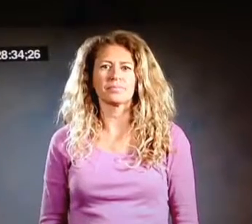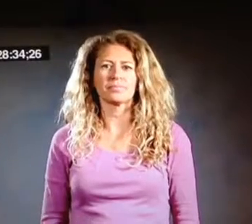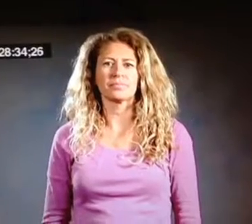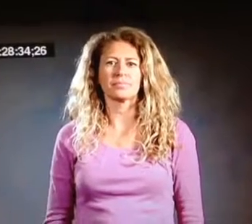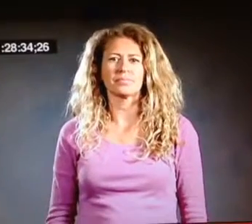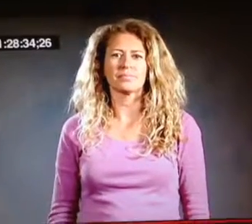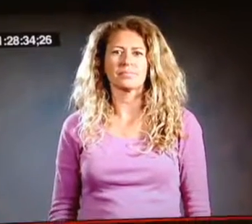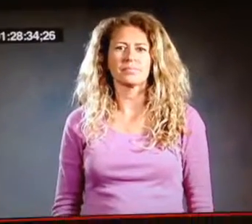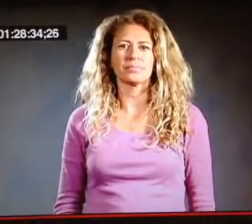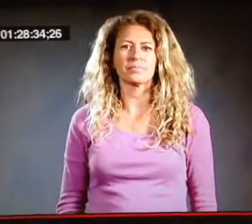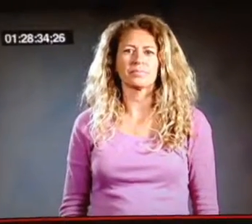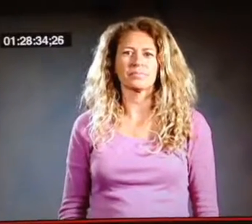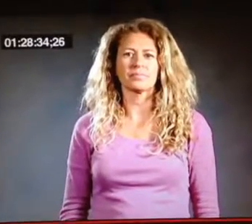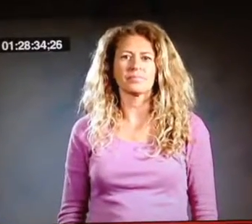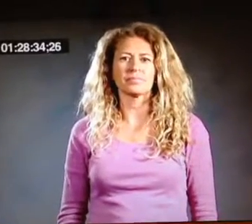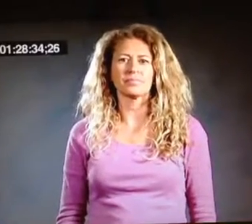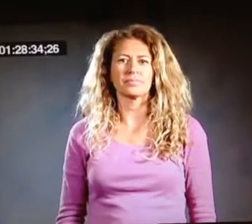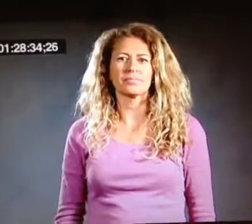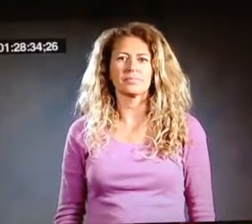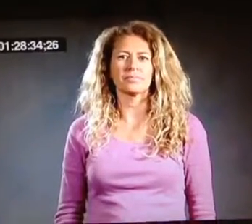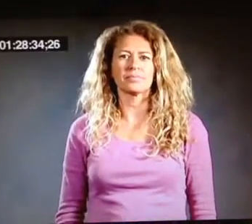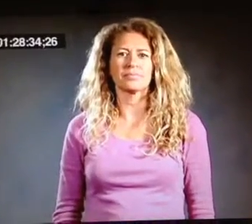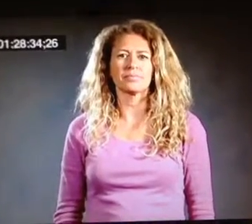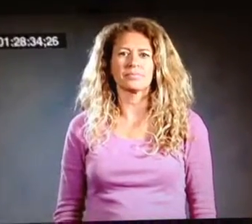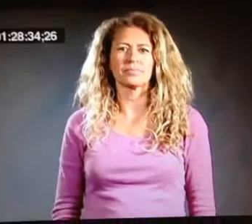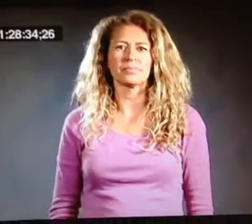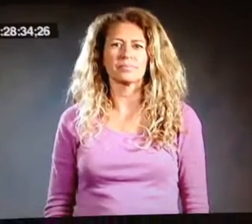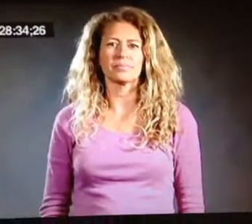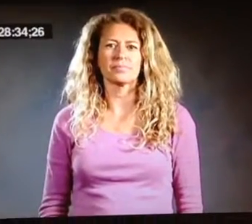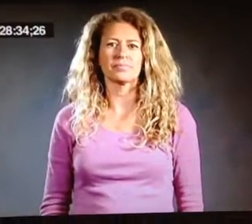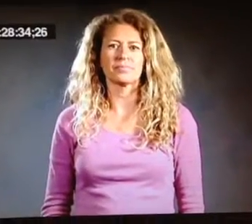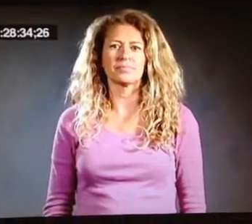So I decided that next week, whenever I